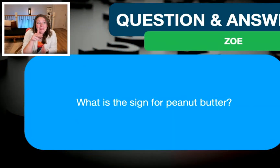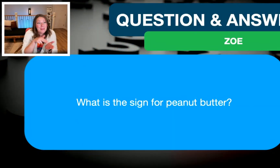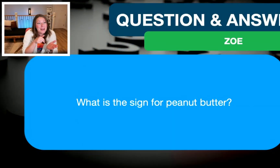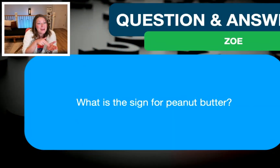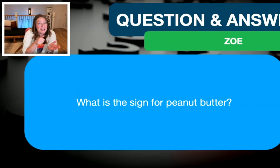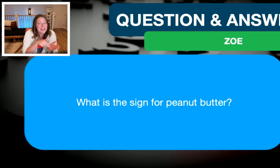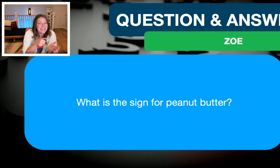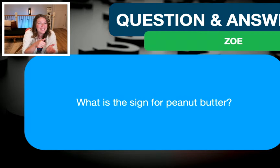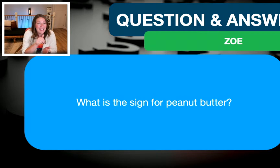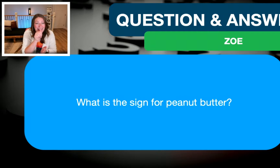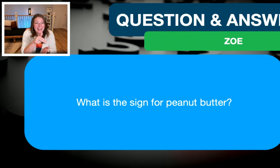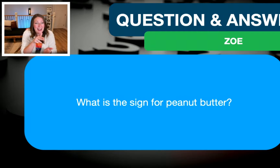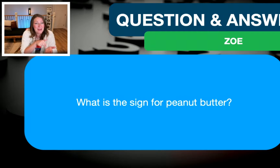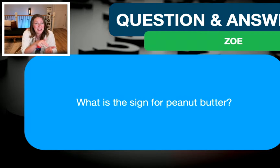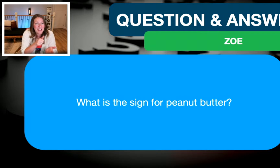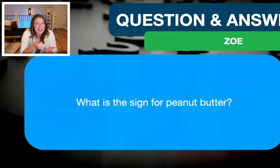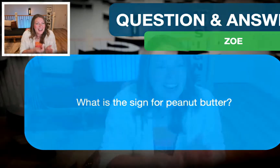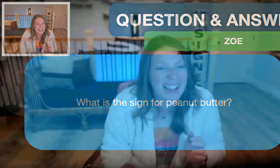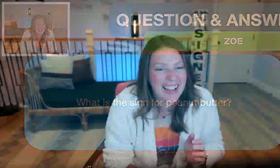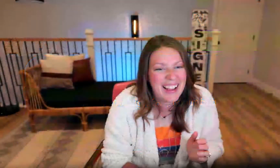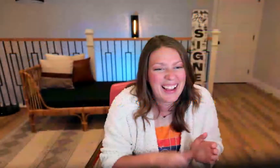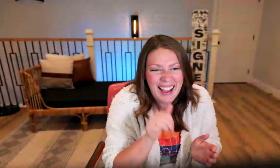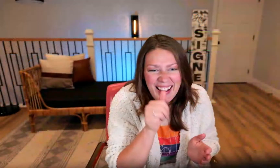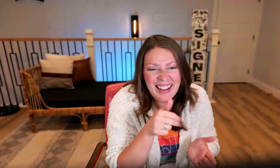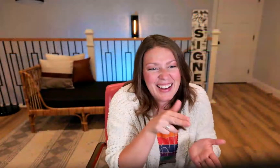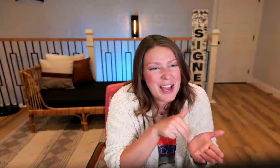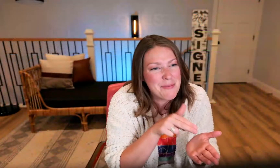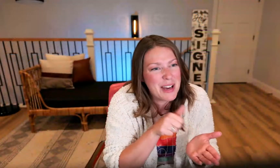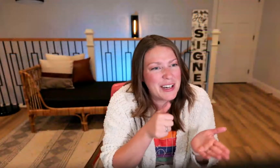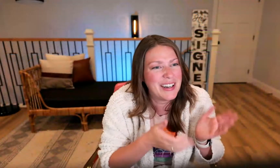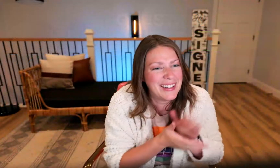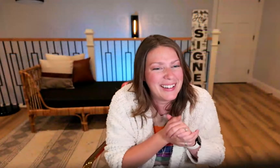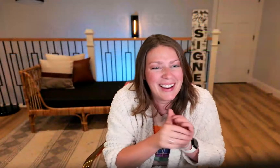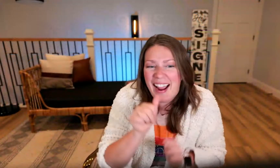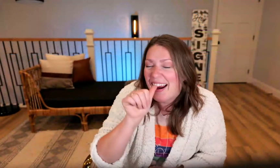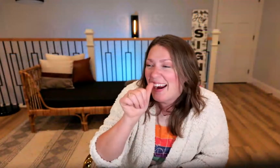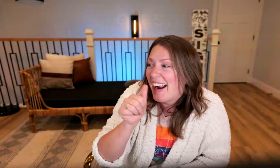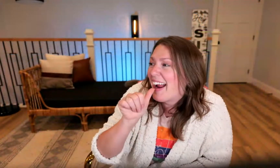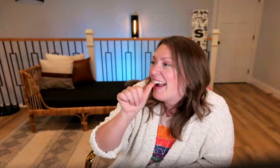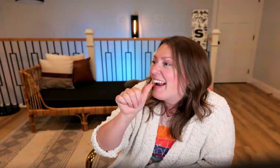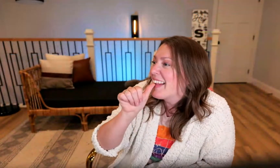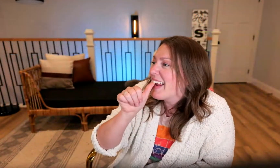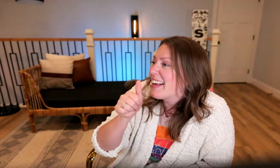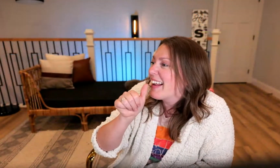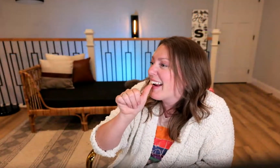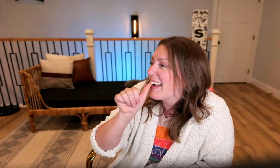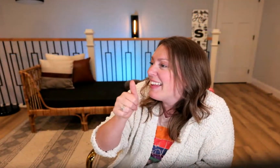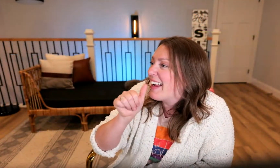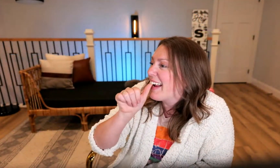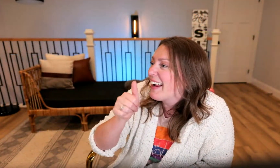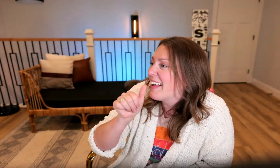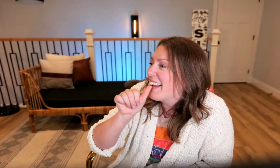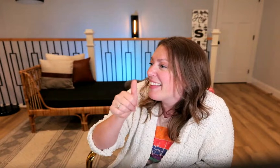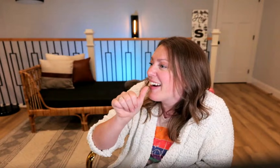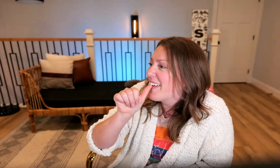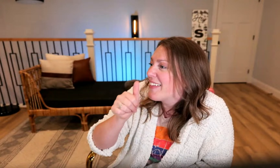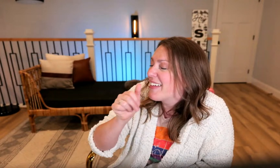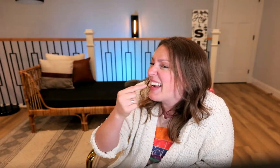Peanut butter, nut butter, nut butter. It's like click, like there on your